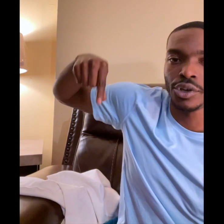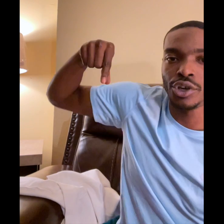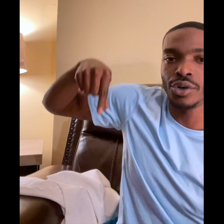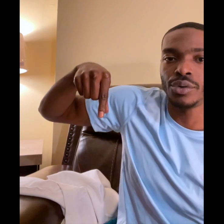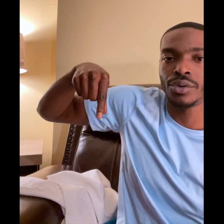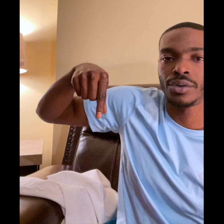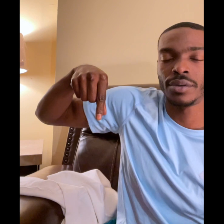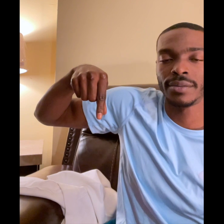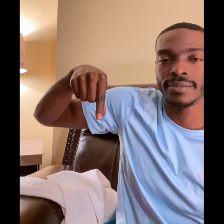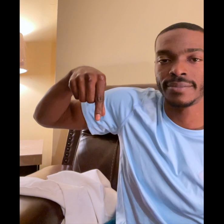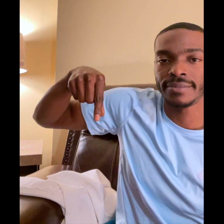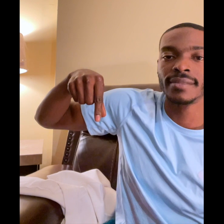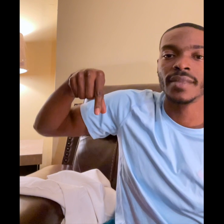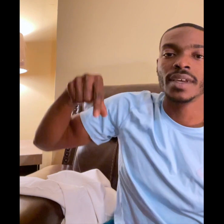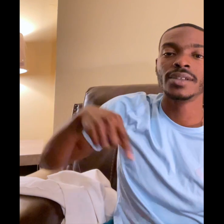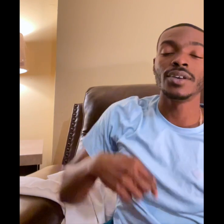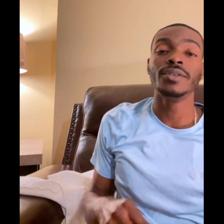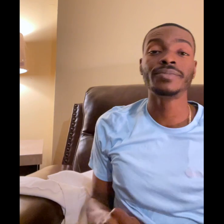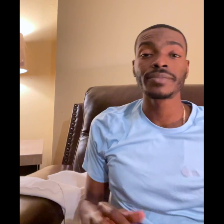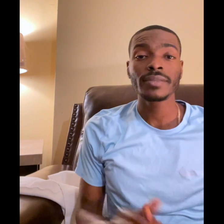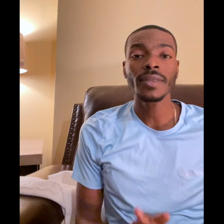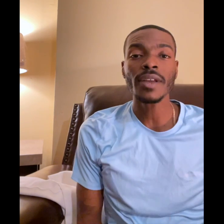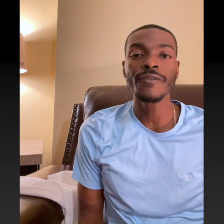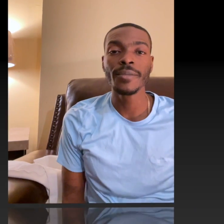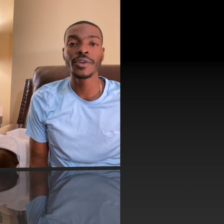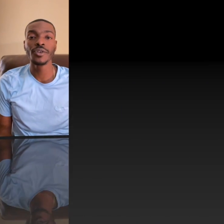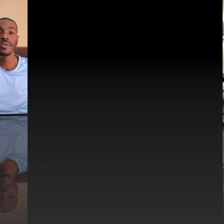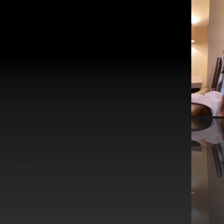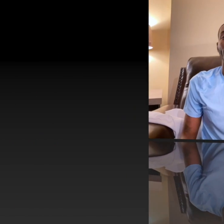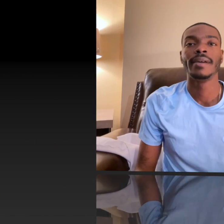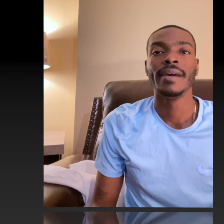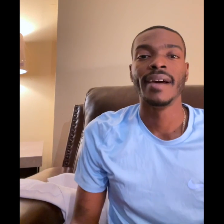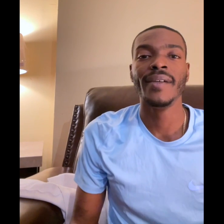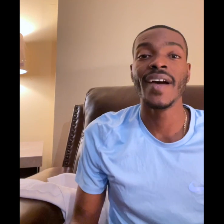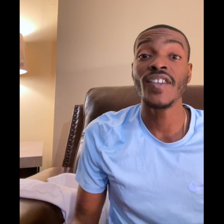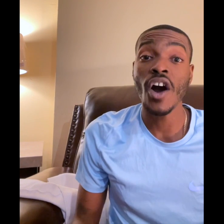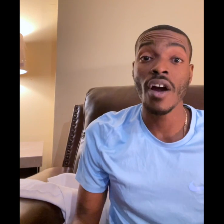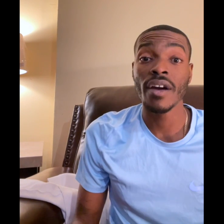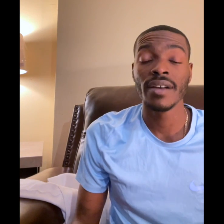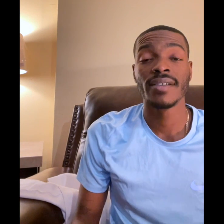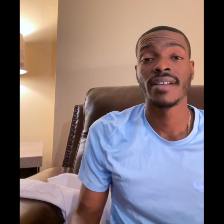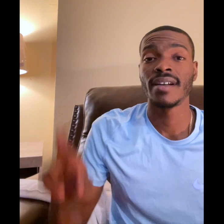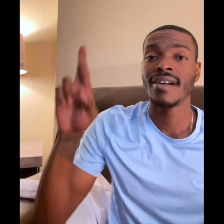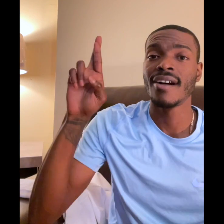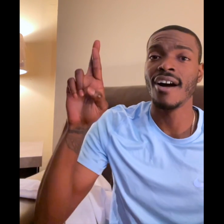Q. So from Q, we have R. R.